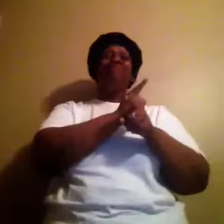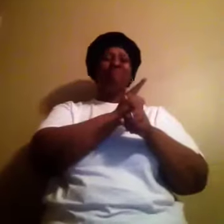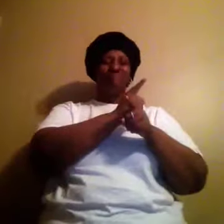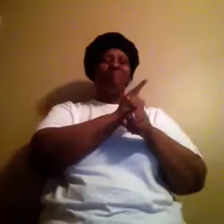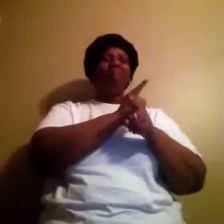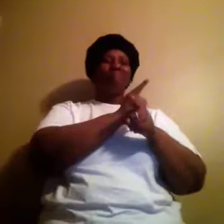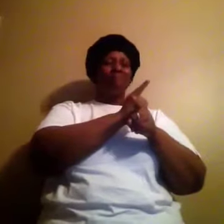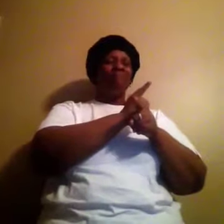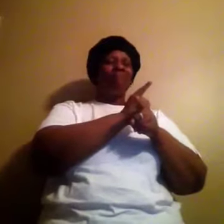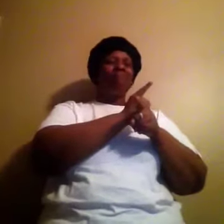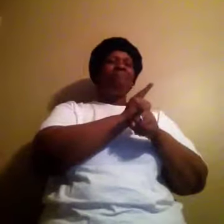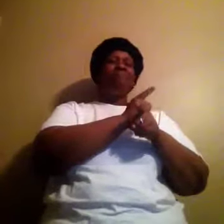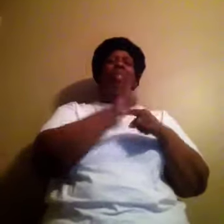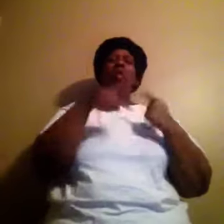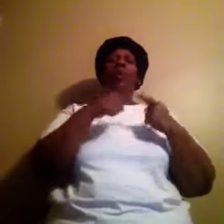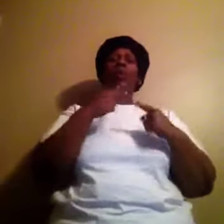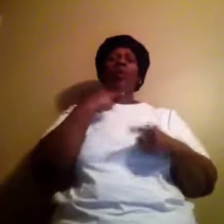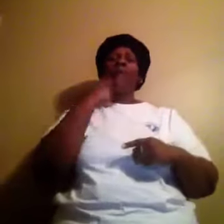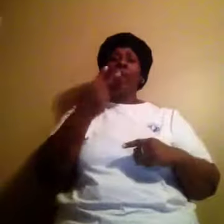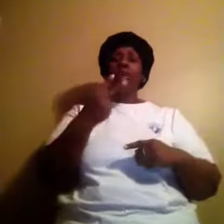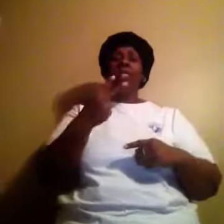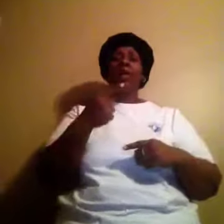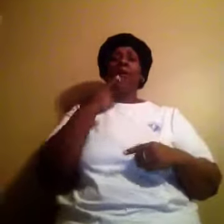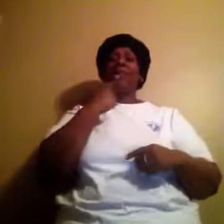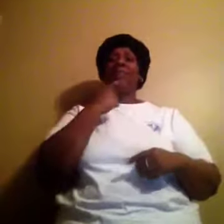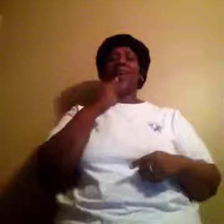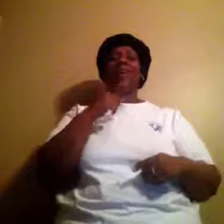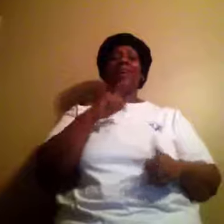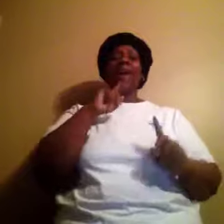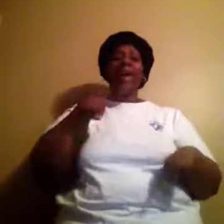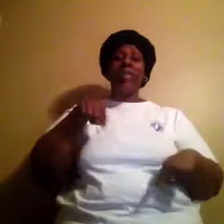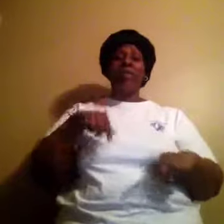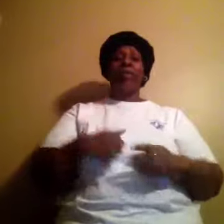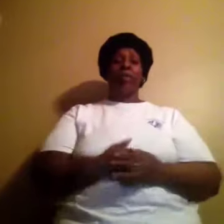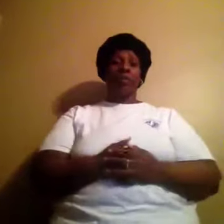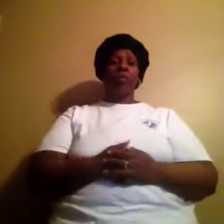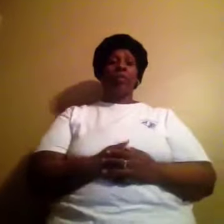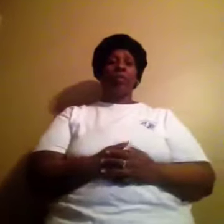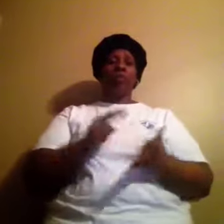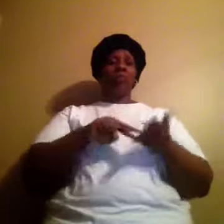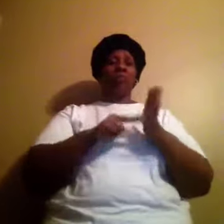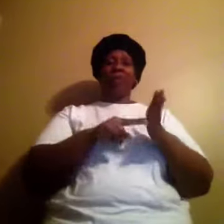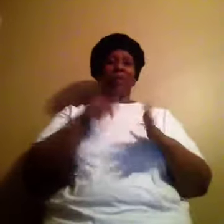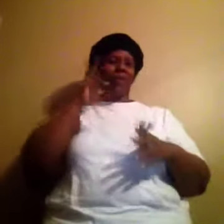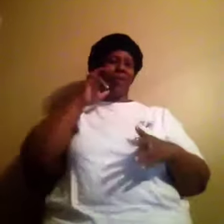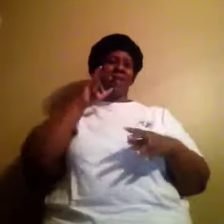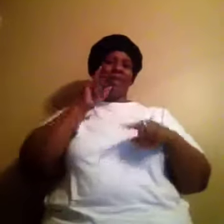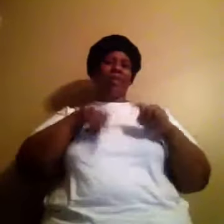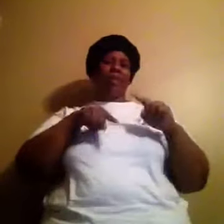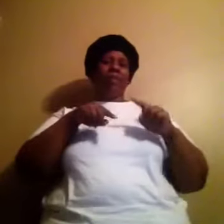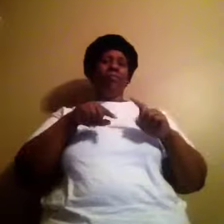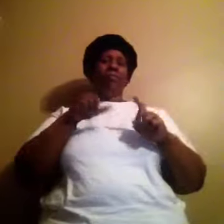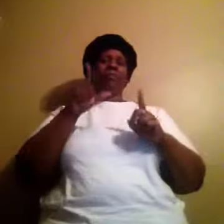So when we say it, we say answer. Answer. Okay, great. right, so one more time. Answer the